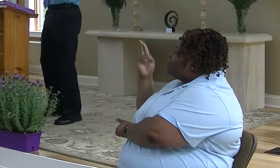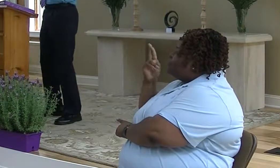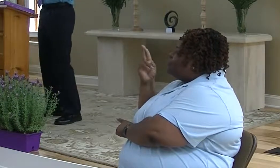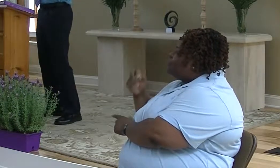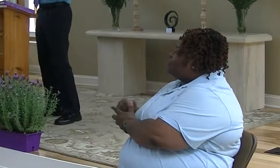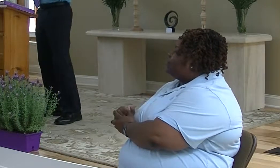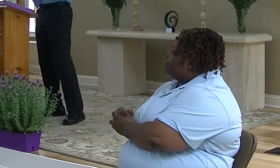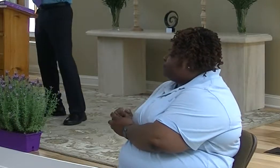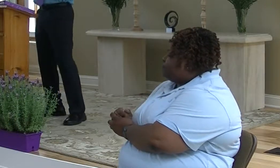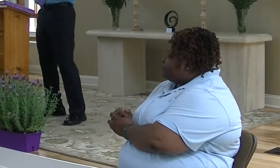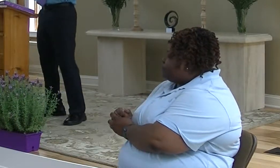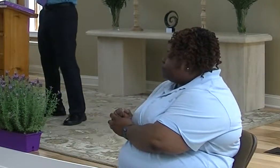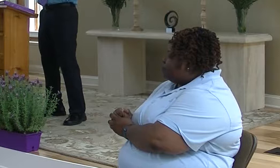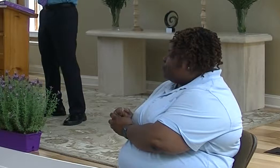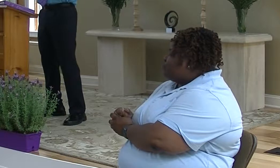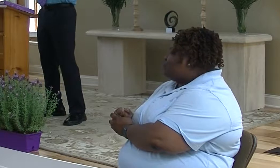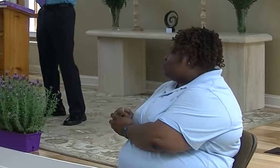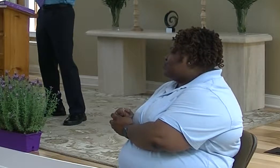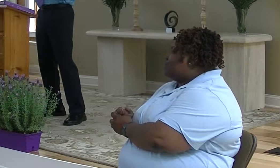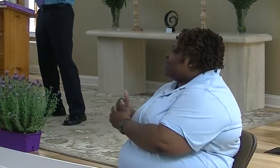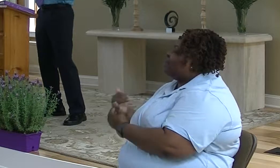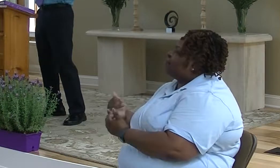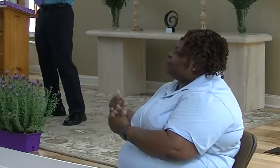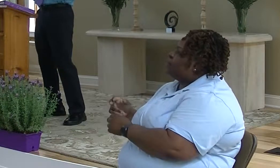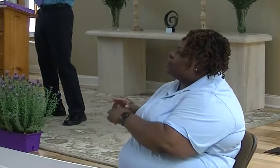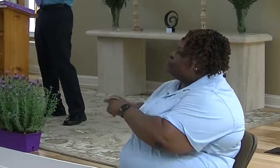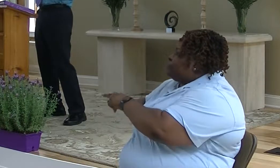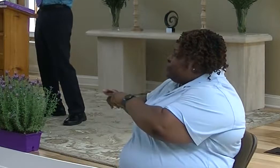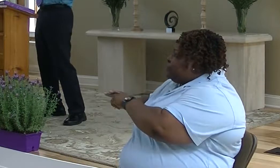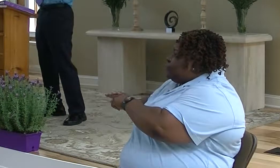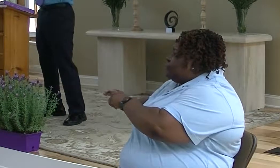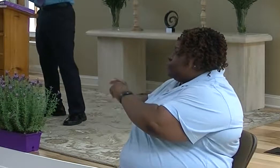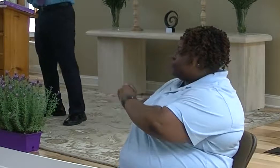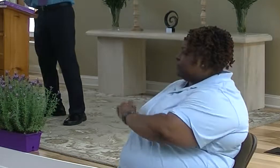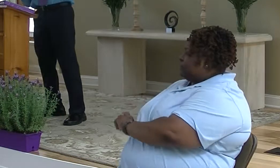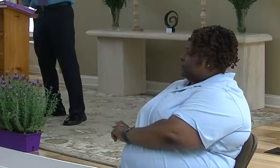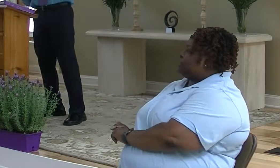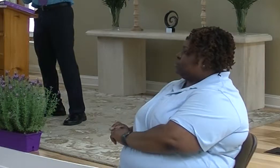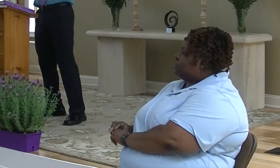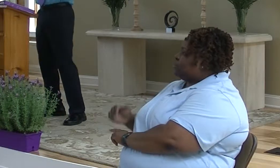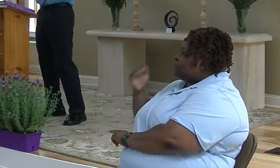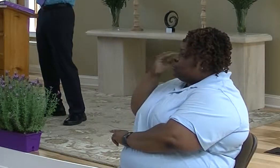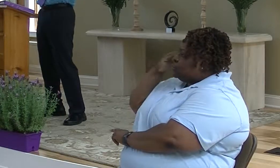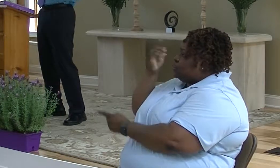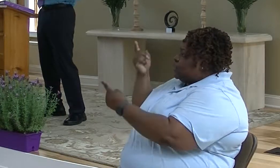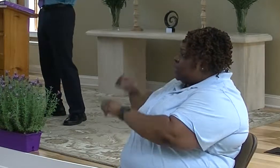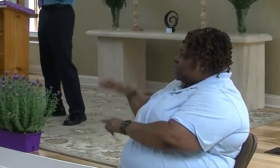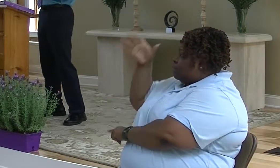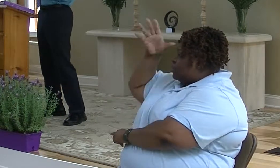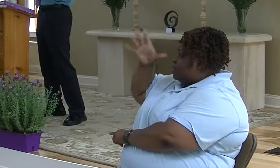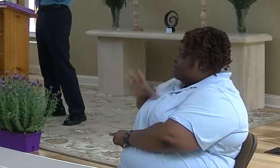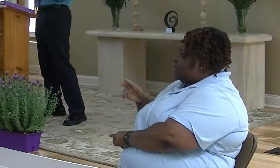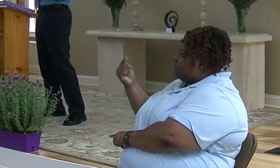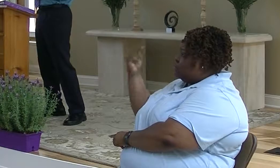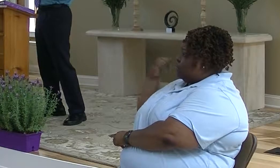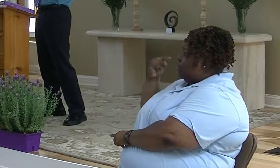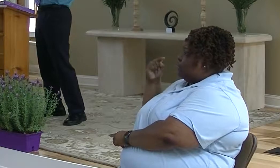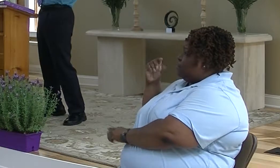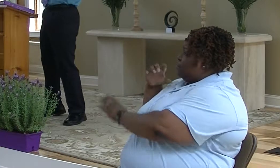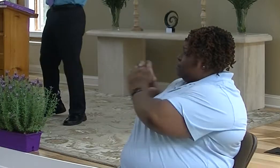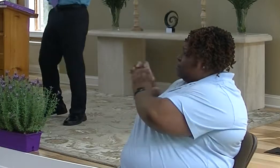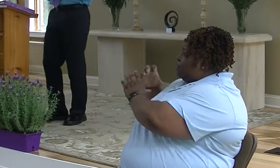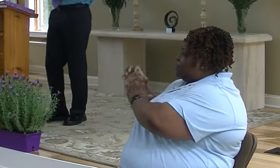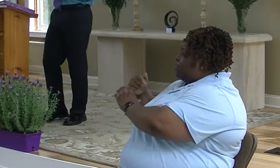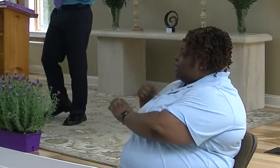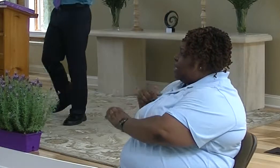And at one point, I was sitting on the train, and literally this guy behind me was talking to his friends, and he said, you know, when